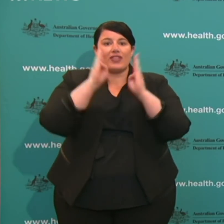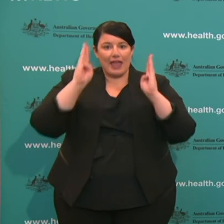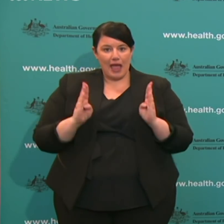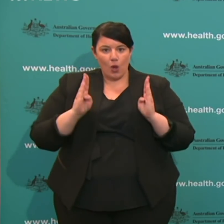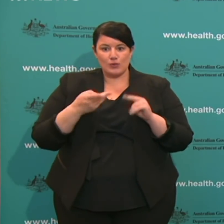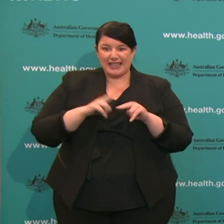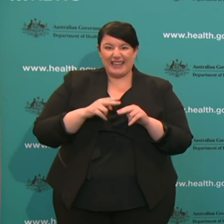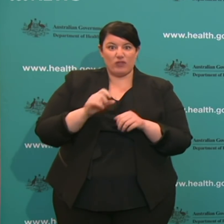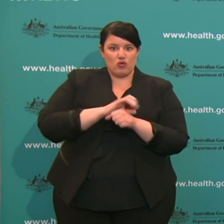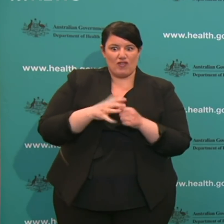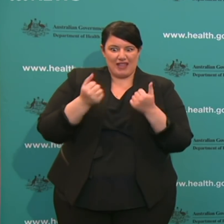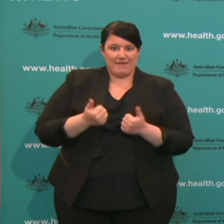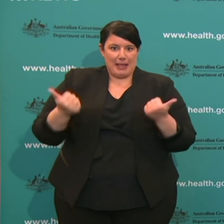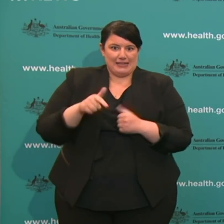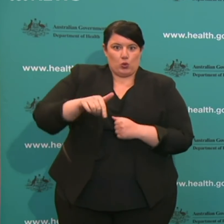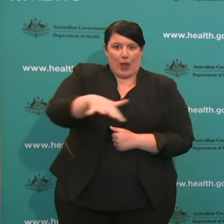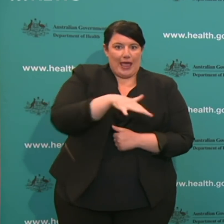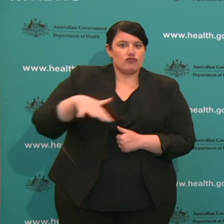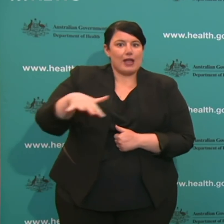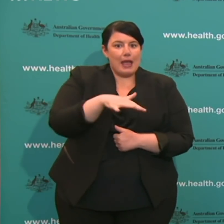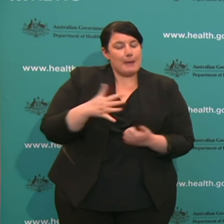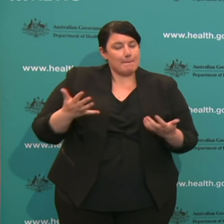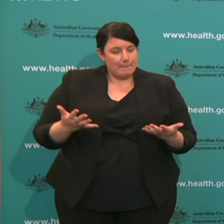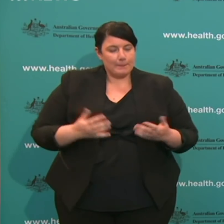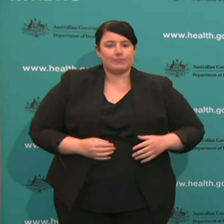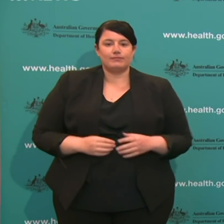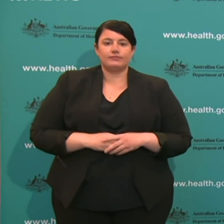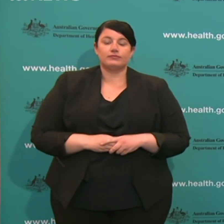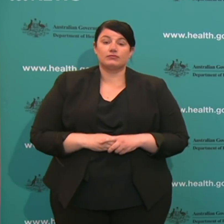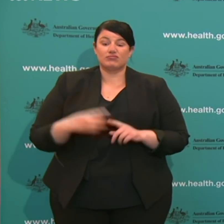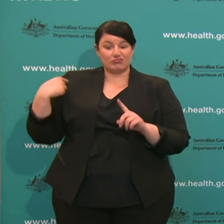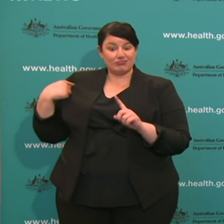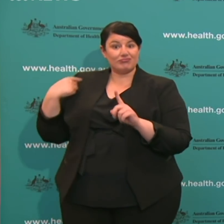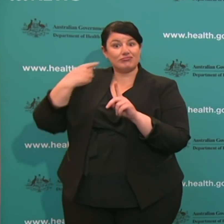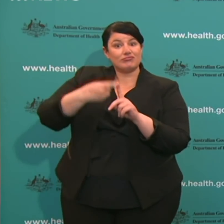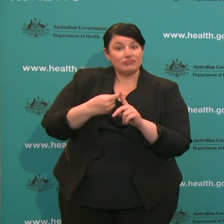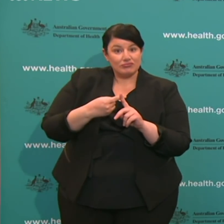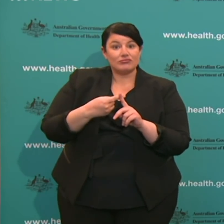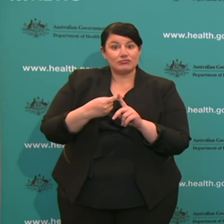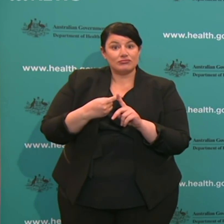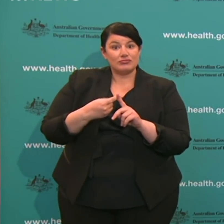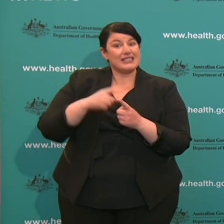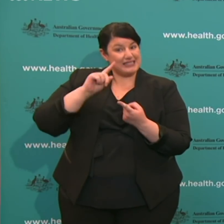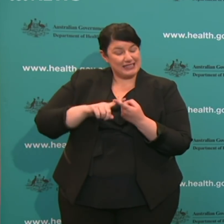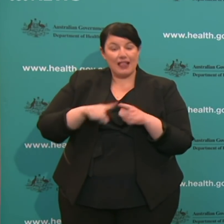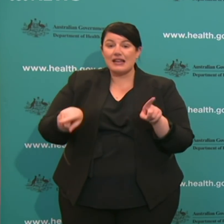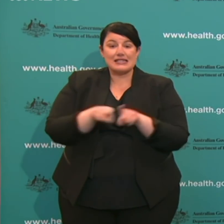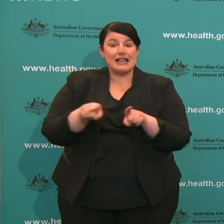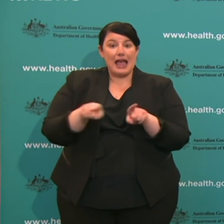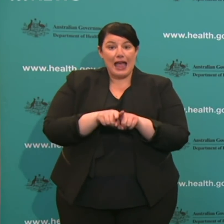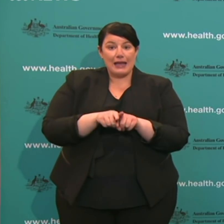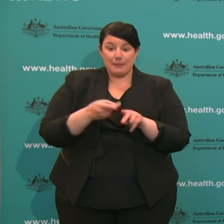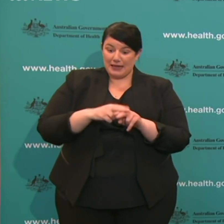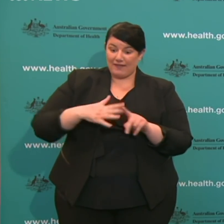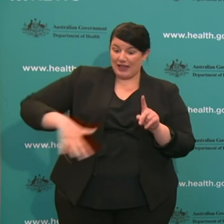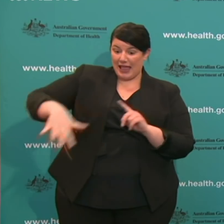transmission. As you know, the position of the AHPPC has been and continues to be that in areas